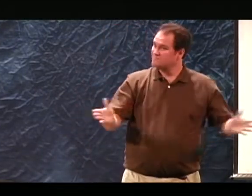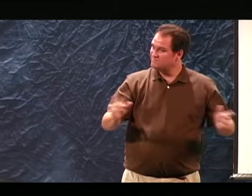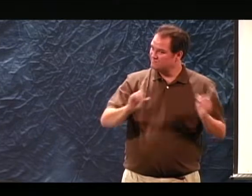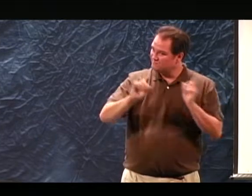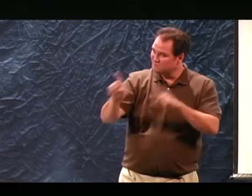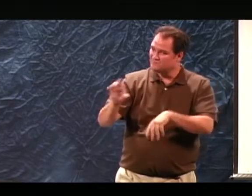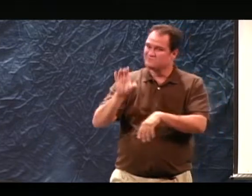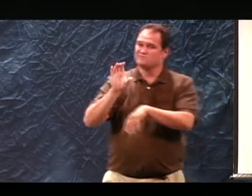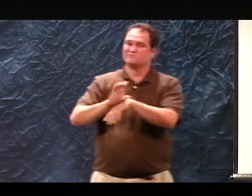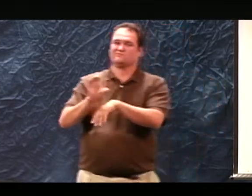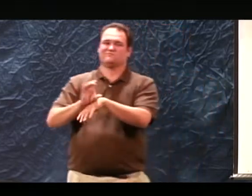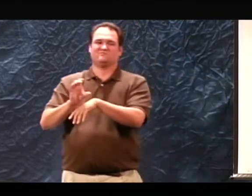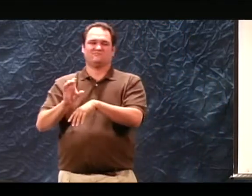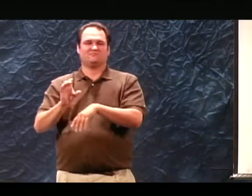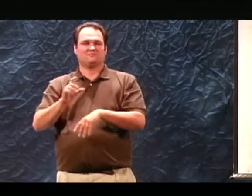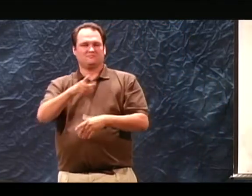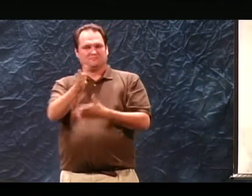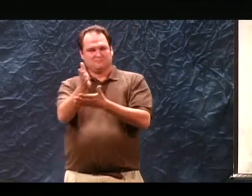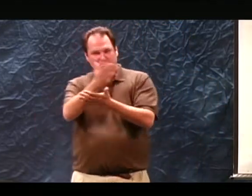what is your attitude towards the church